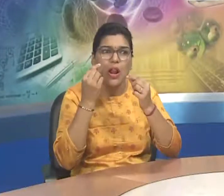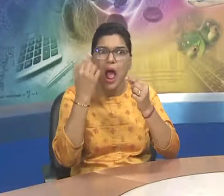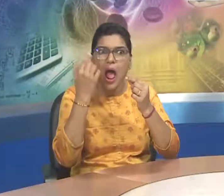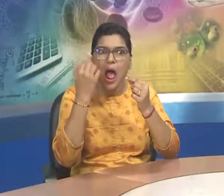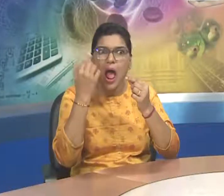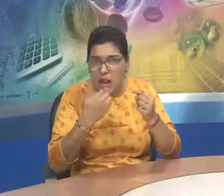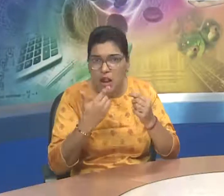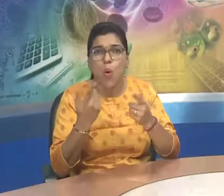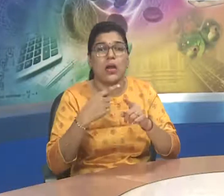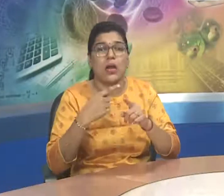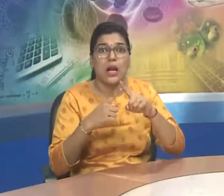and